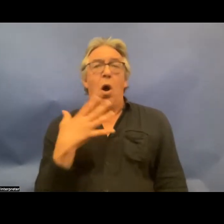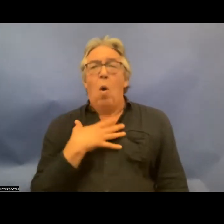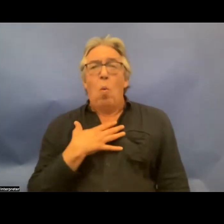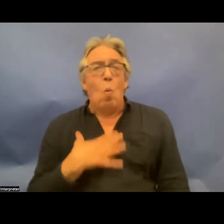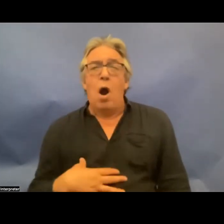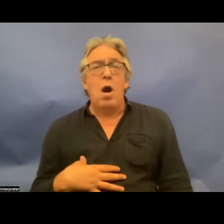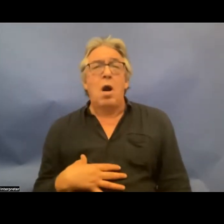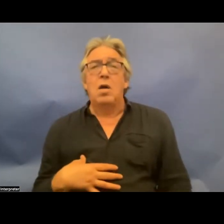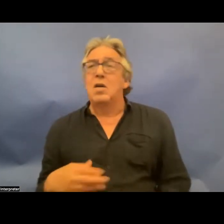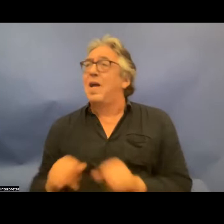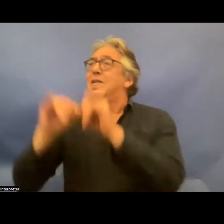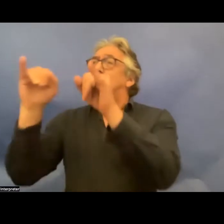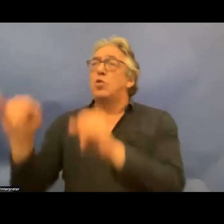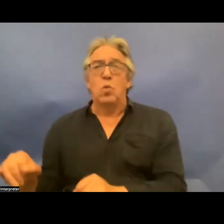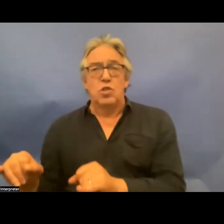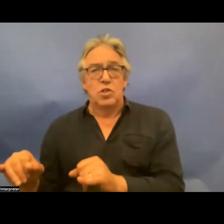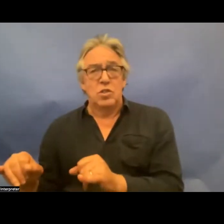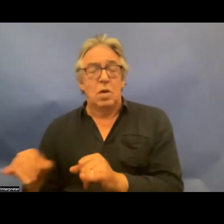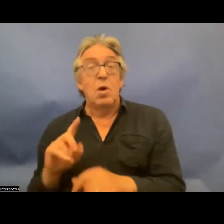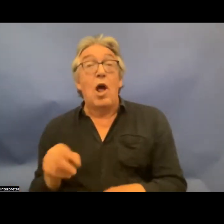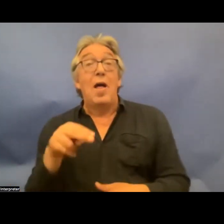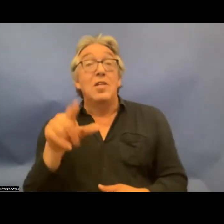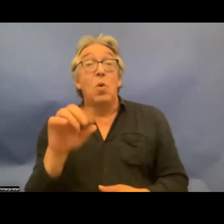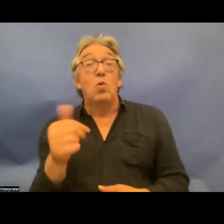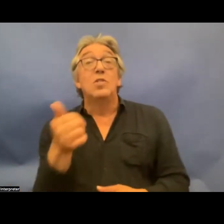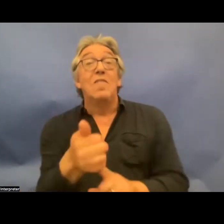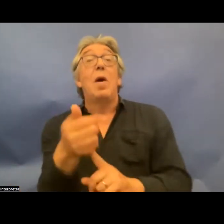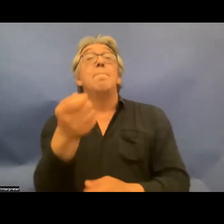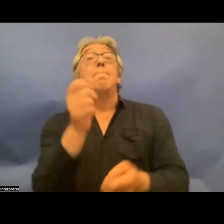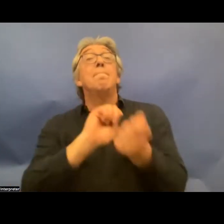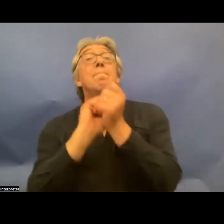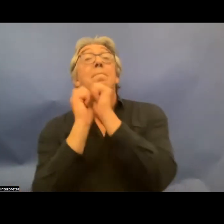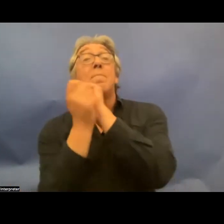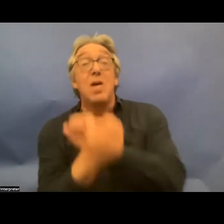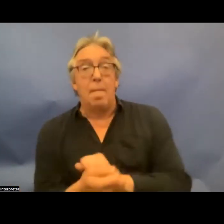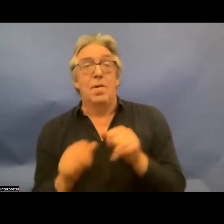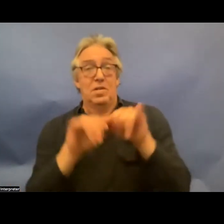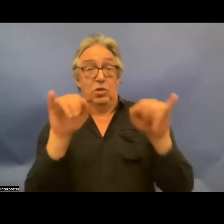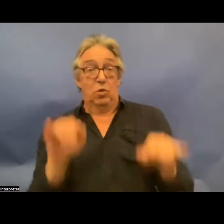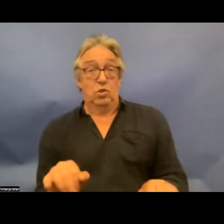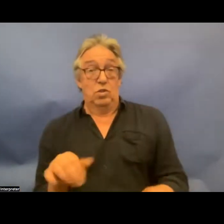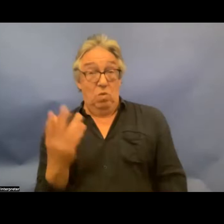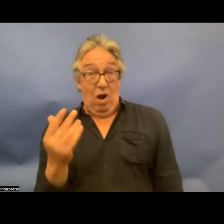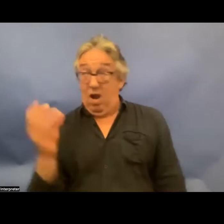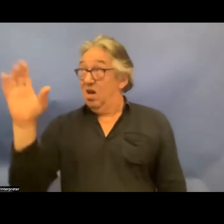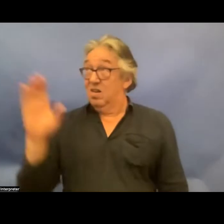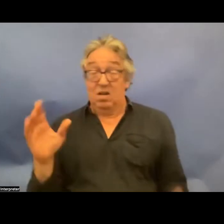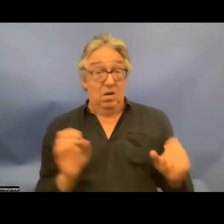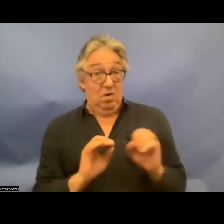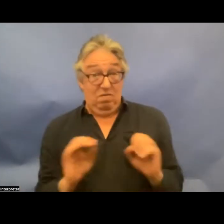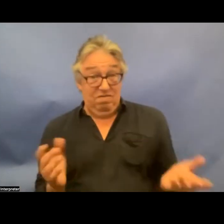of residence become the institutions, because in practice, people